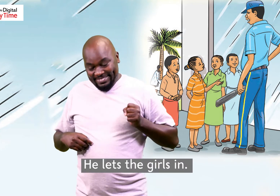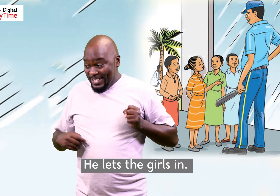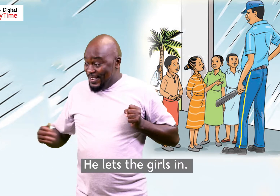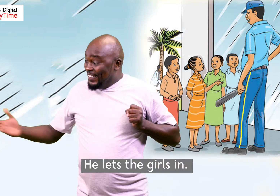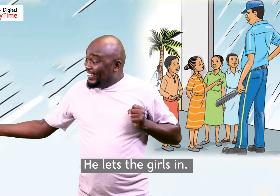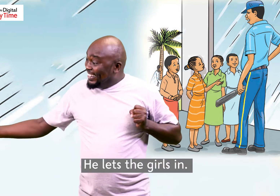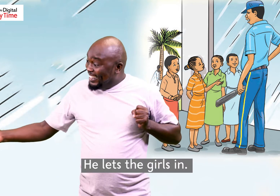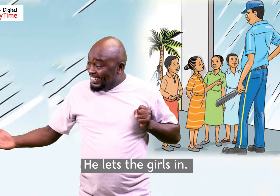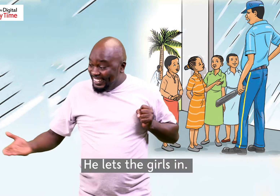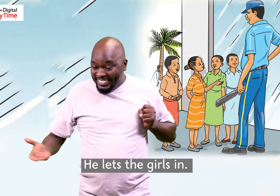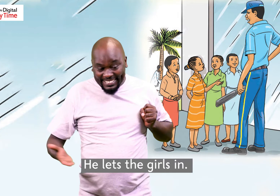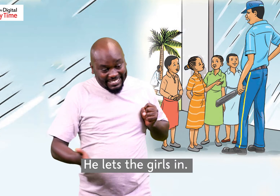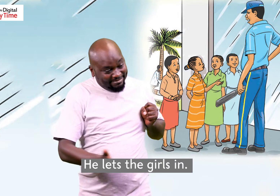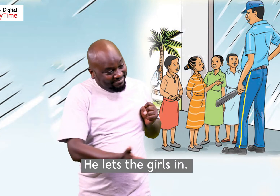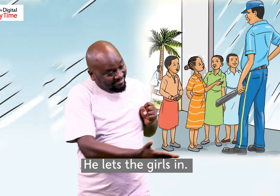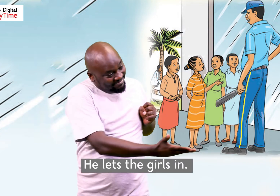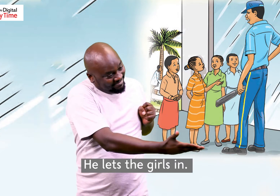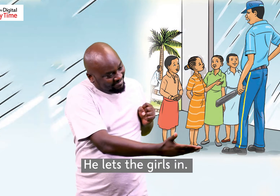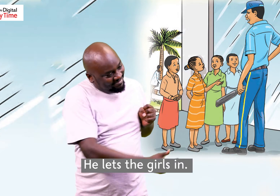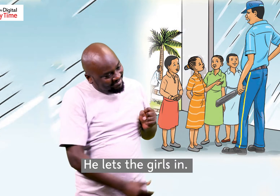girls in.